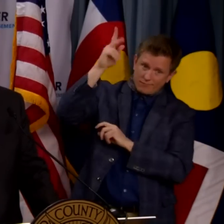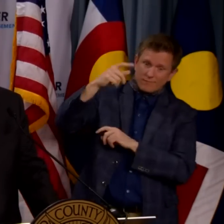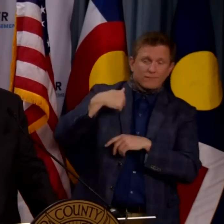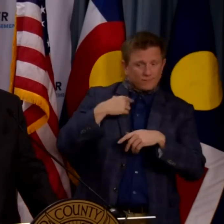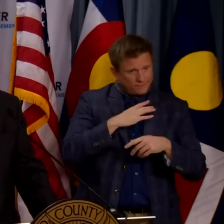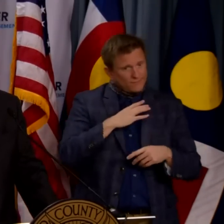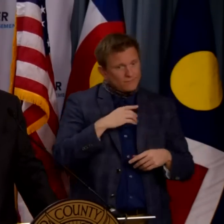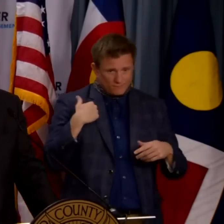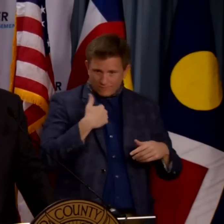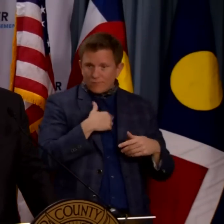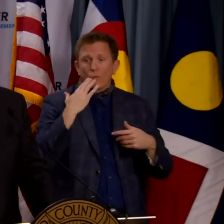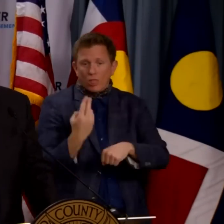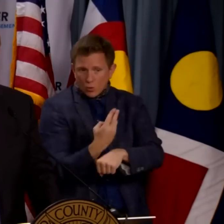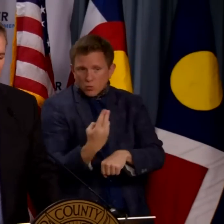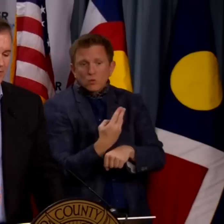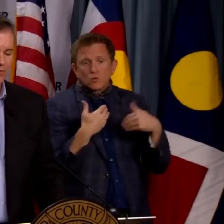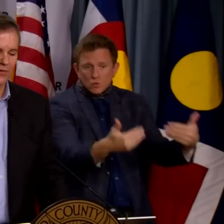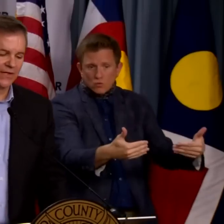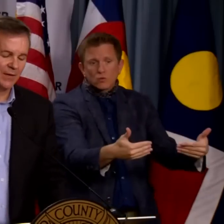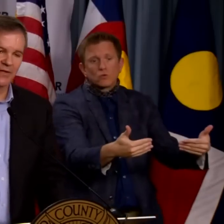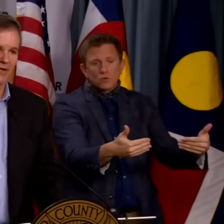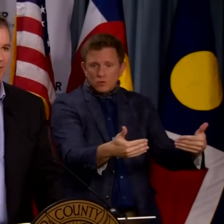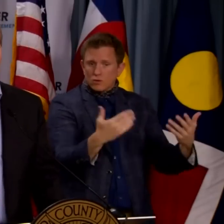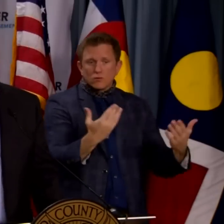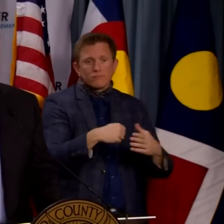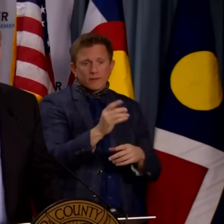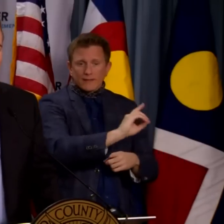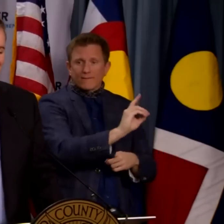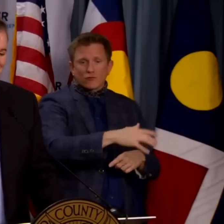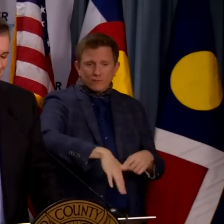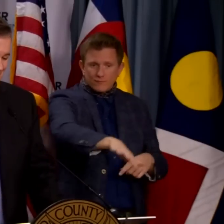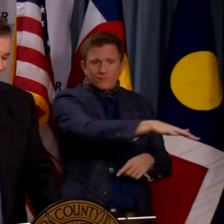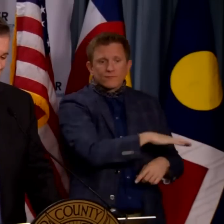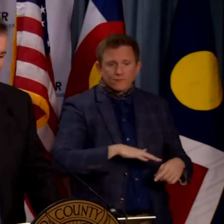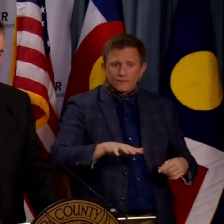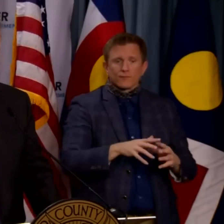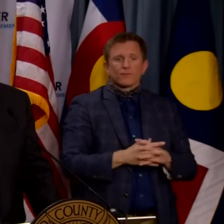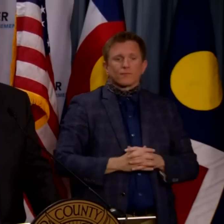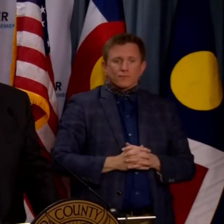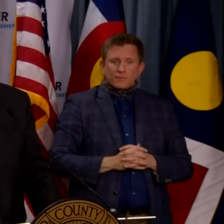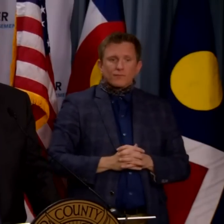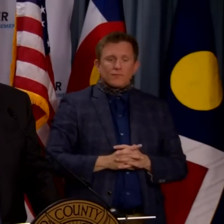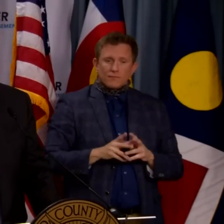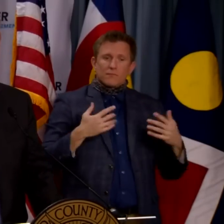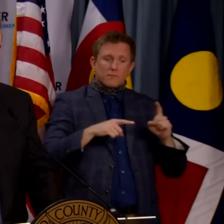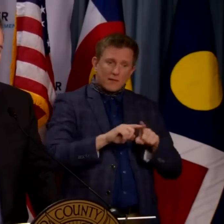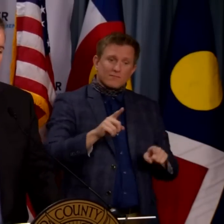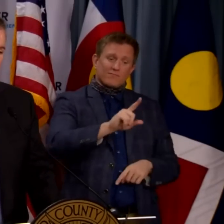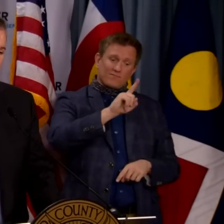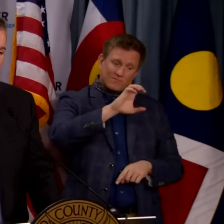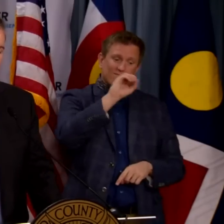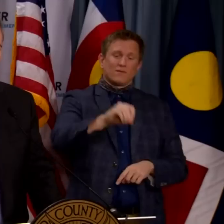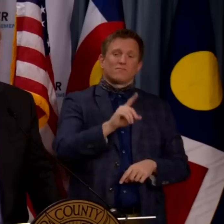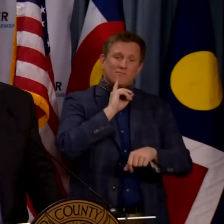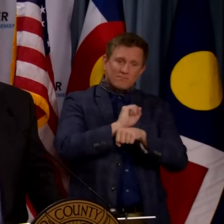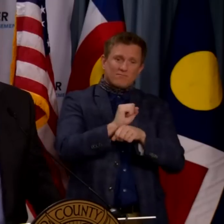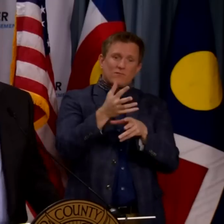targeted decisions, I think as a city, we've done that. We've stepped out in front of this. We're going to take advantage of every opportunity we